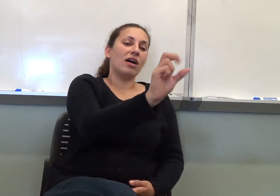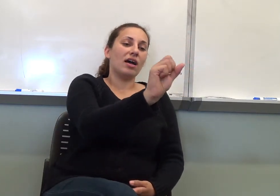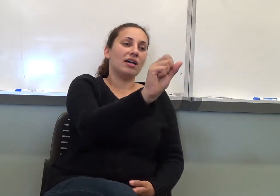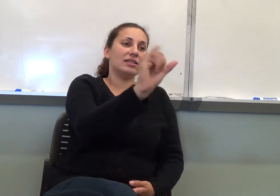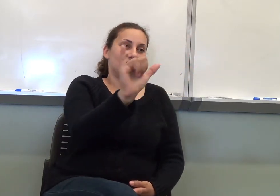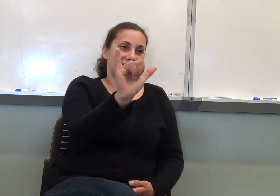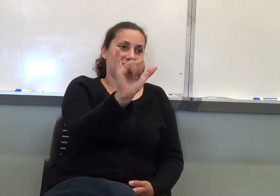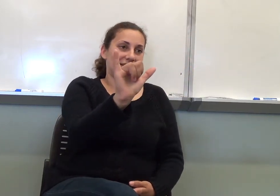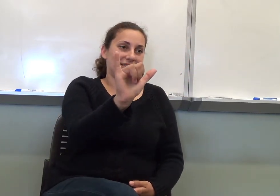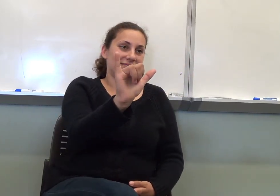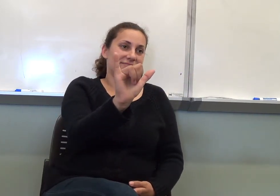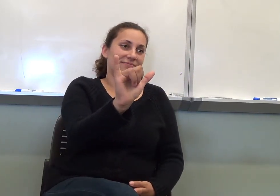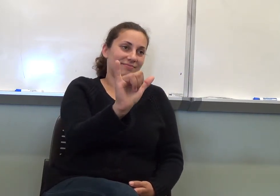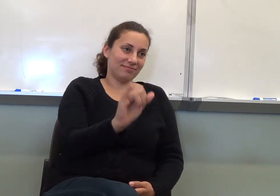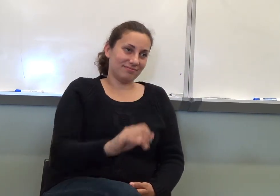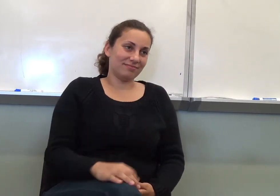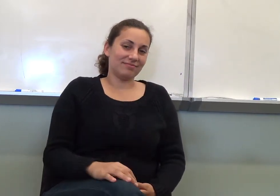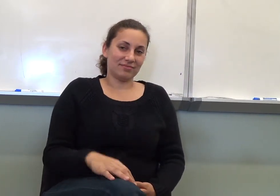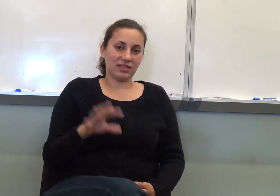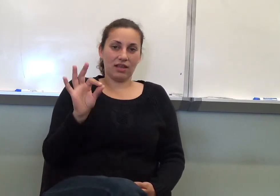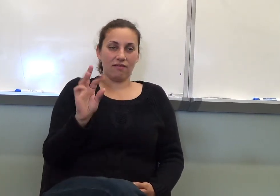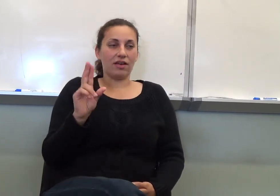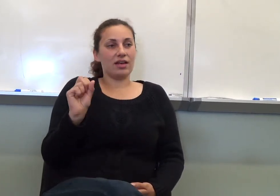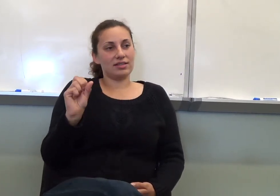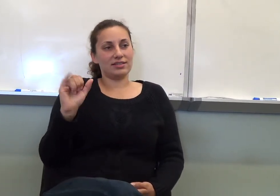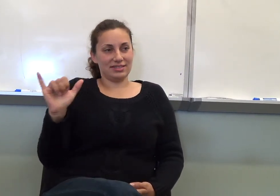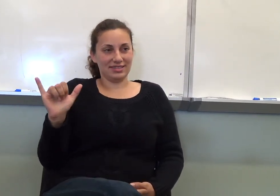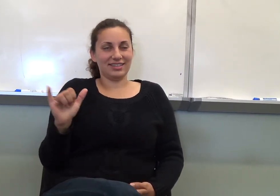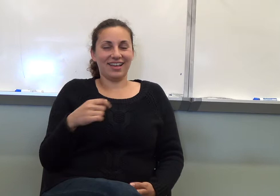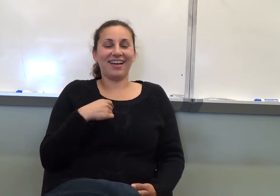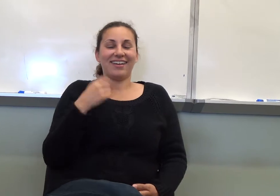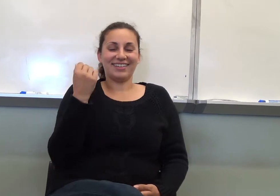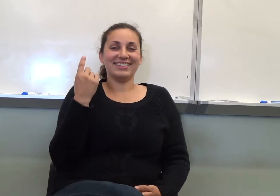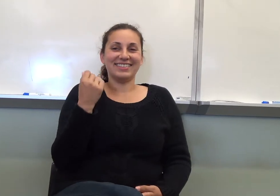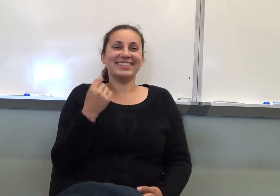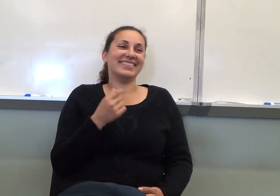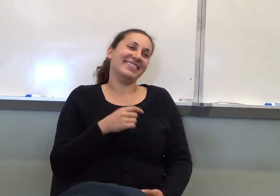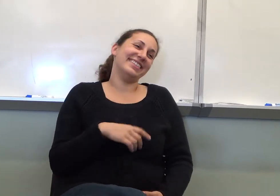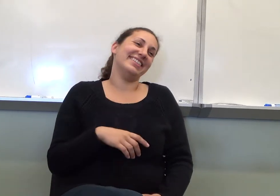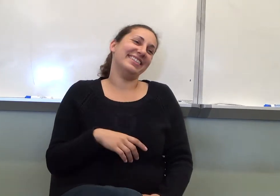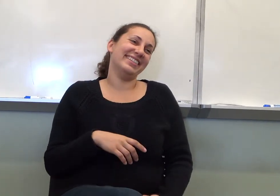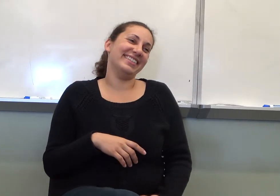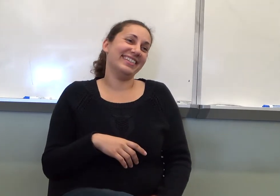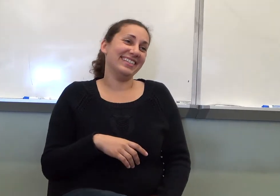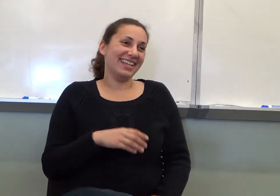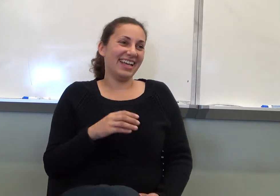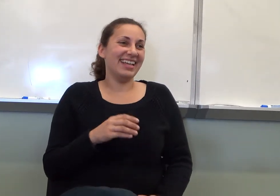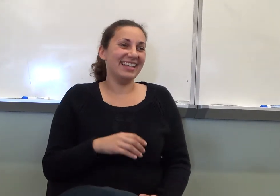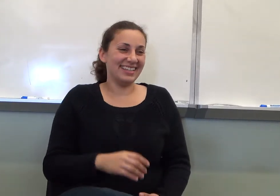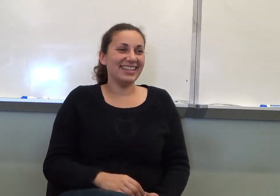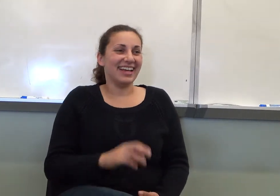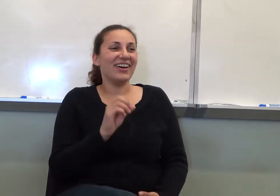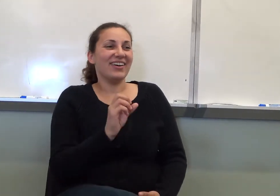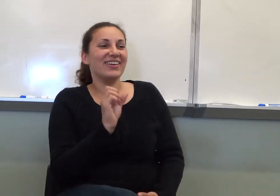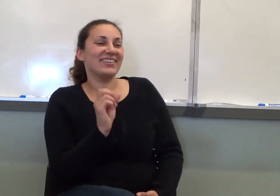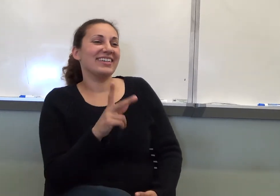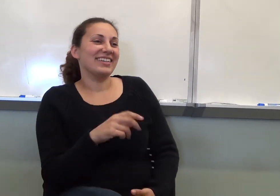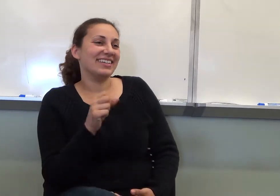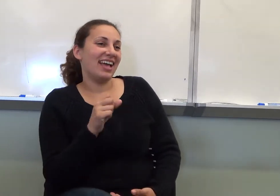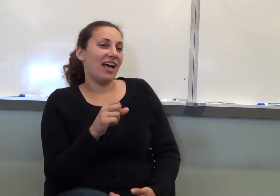same letter, the same unknown or variable, whatever you want to call it, to the same power. Well, there's only one letter there, and that's the A.